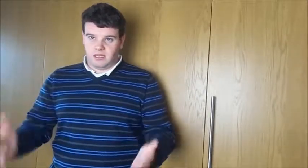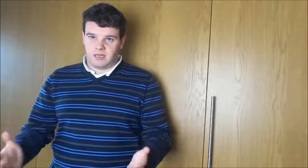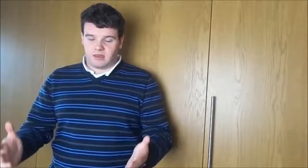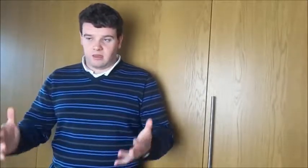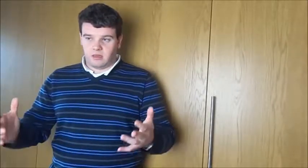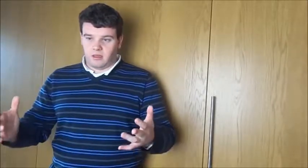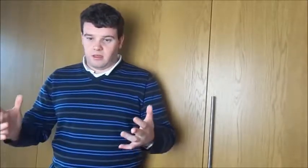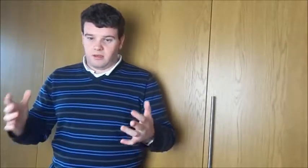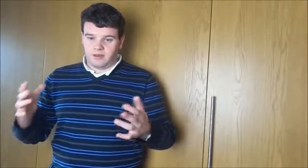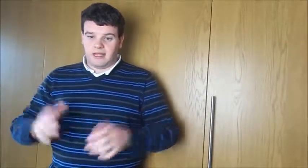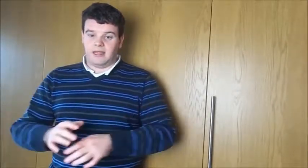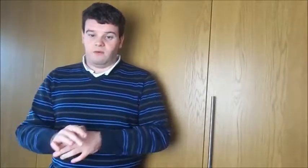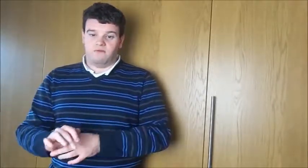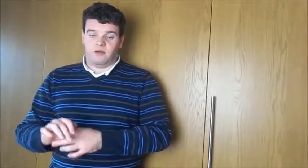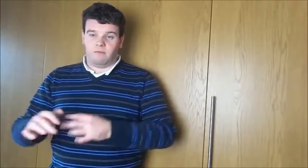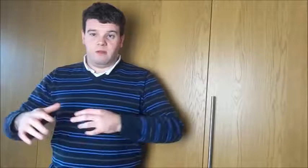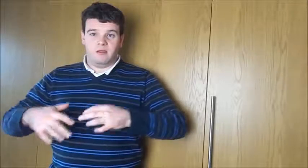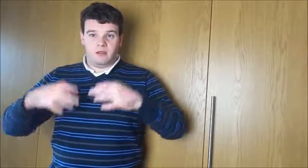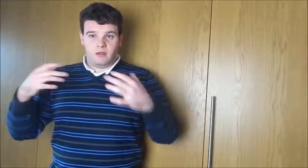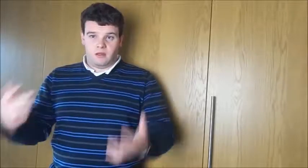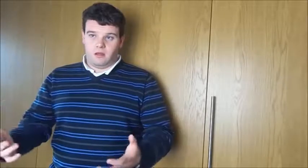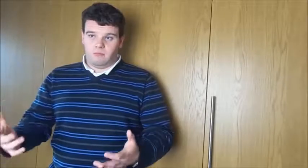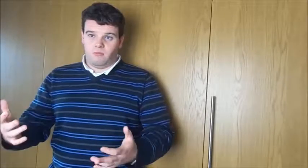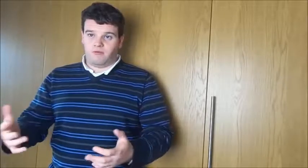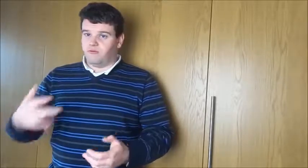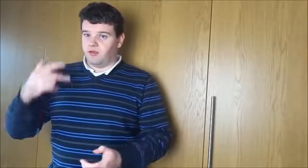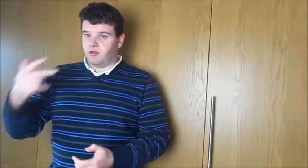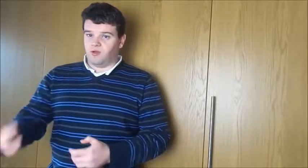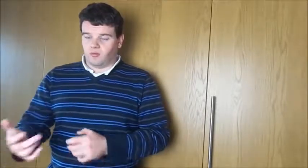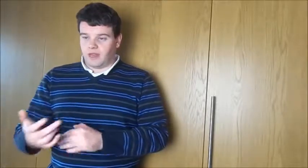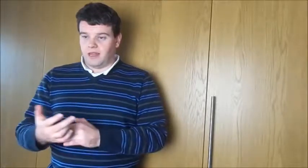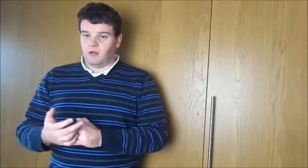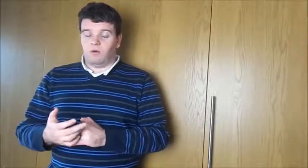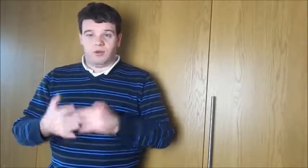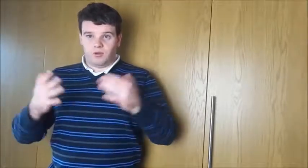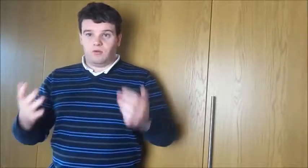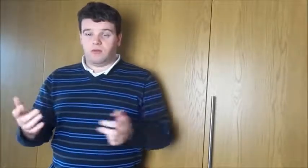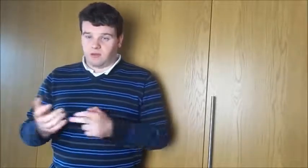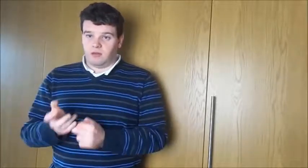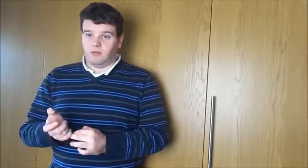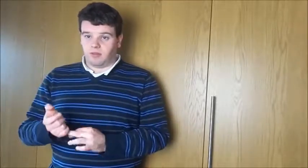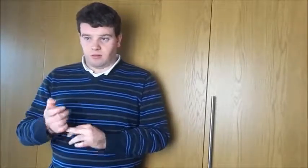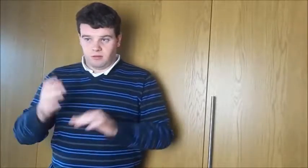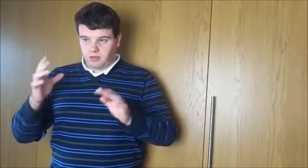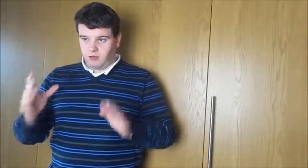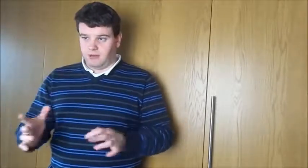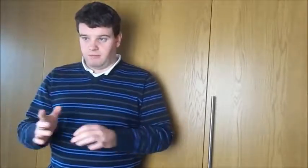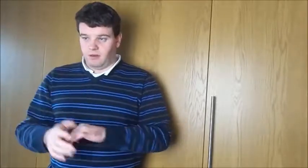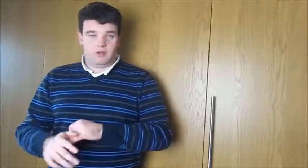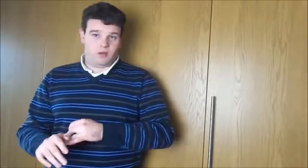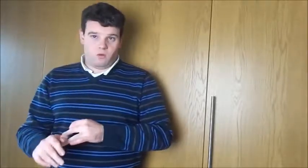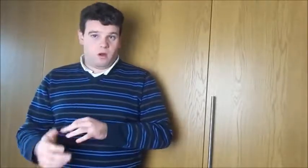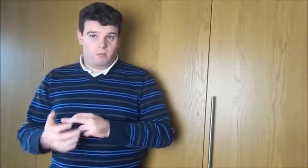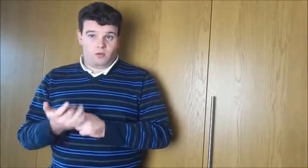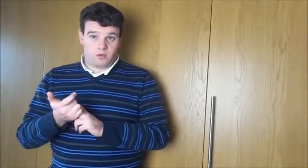years dealing with her mother and Sir John telling her what to do, so she was going to be like, no, I'm not doing